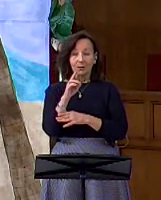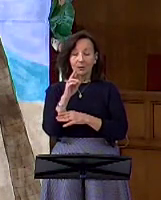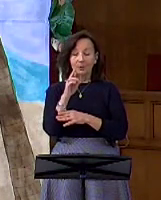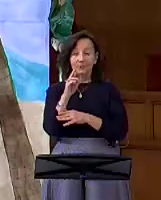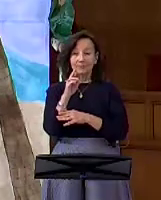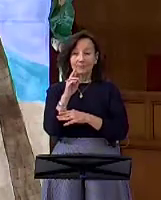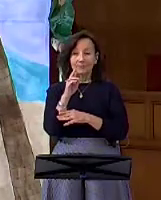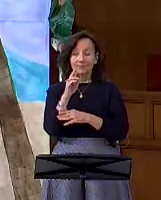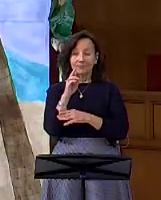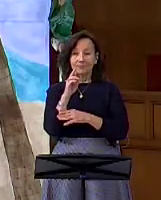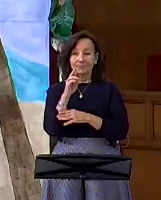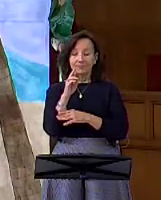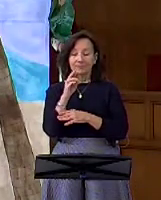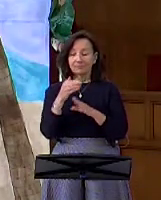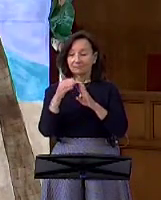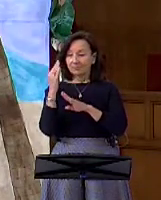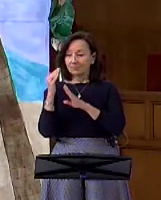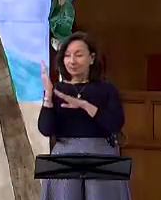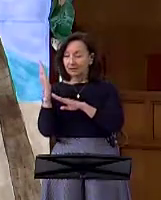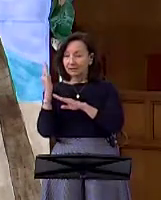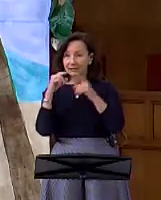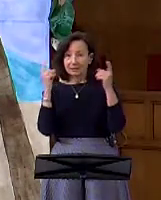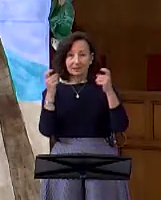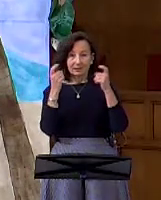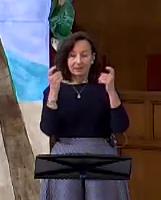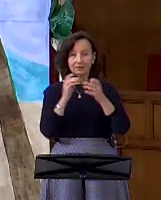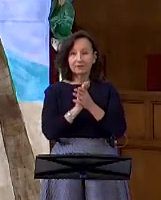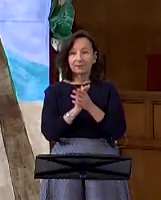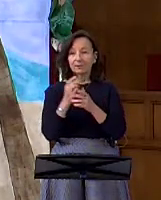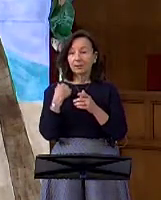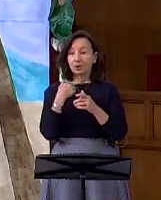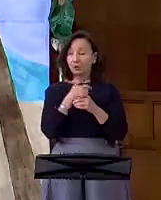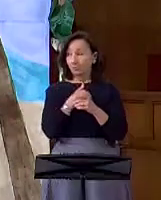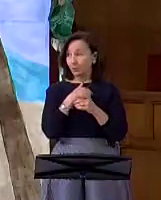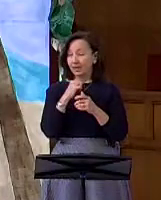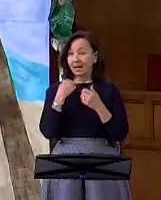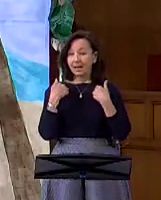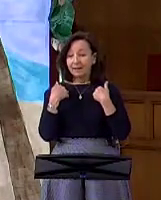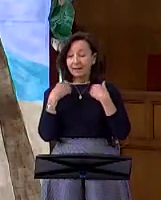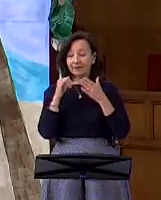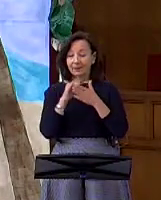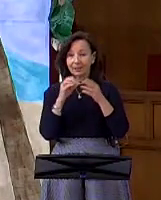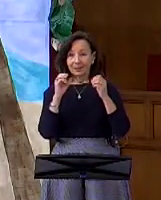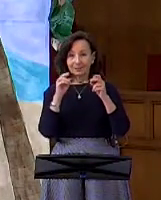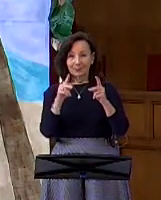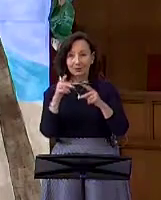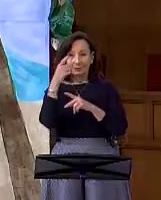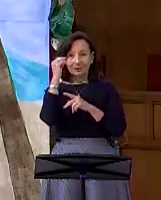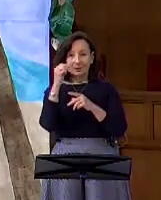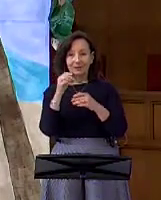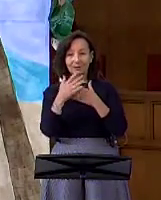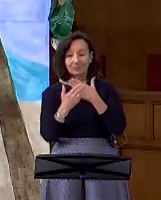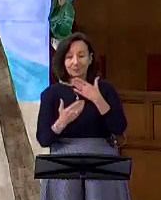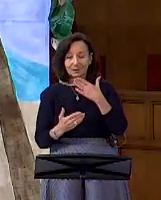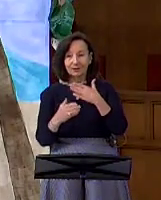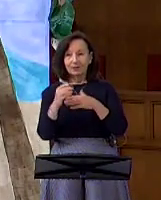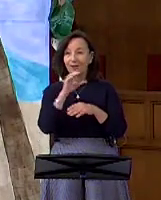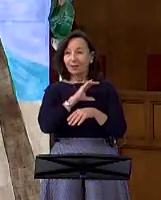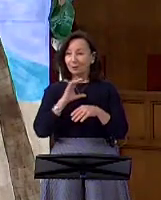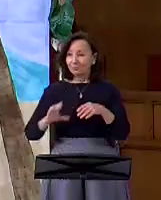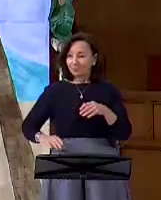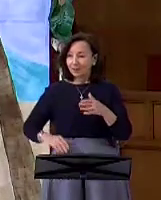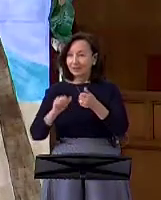down by our past sins. We have that opportunity because the blood of Christ has